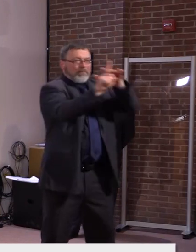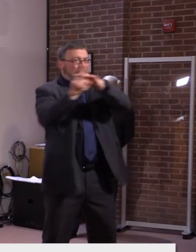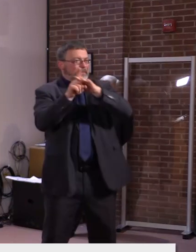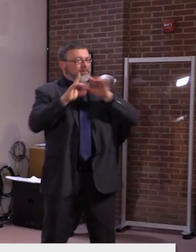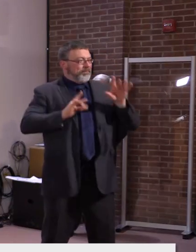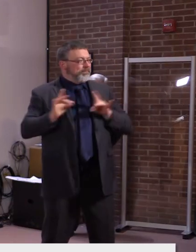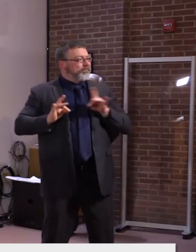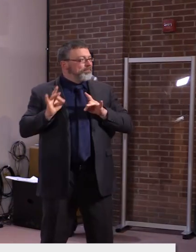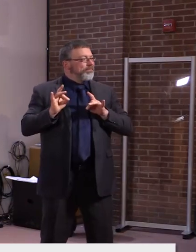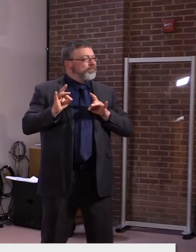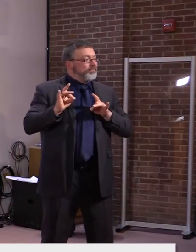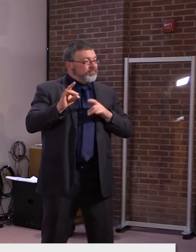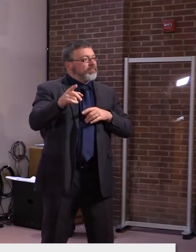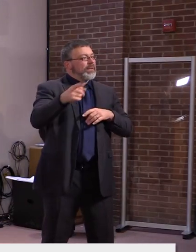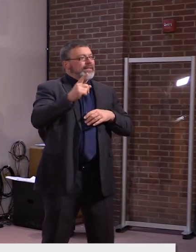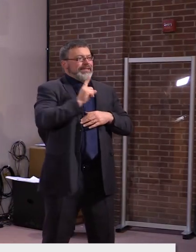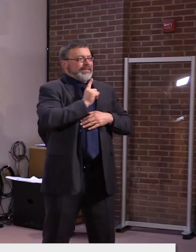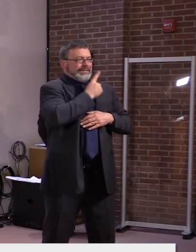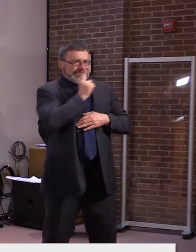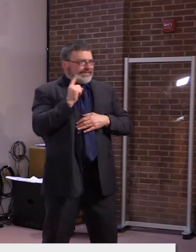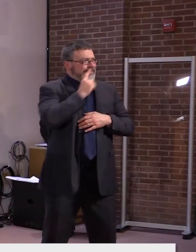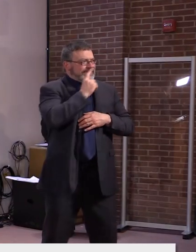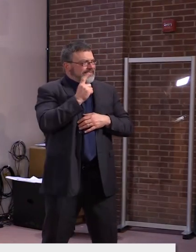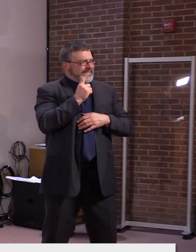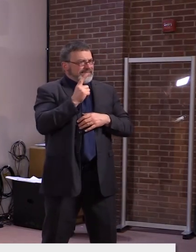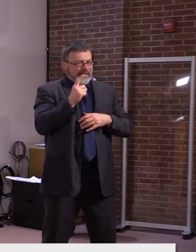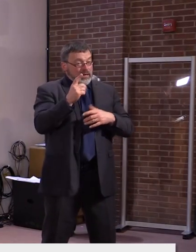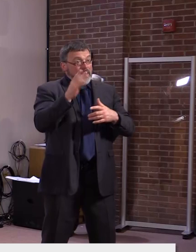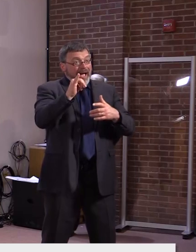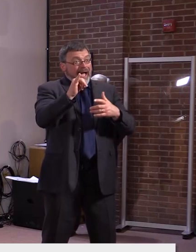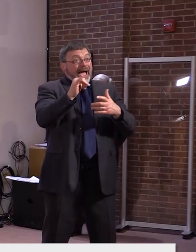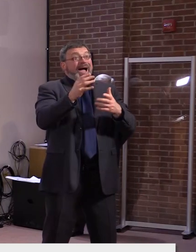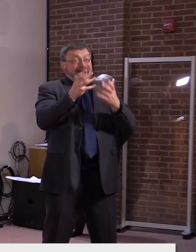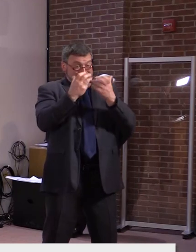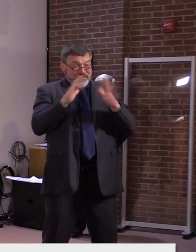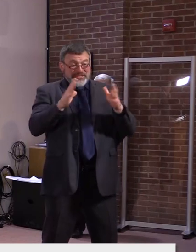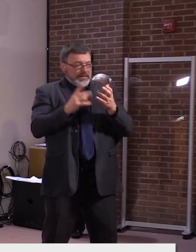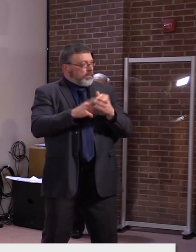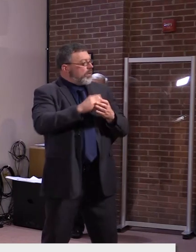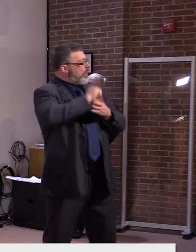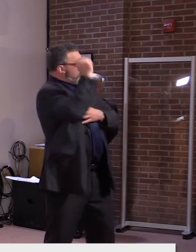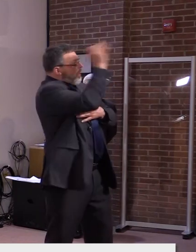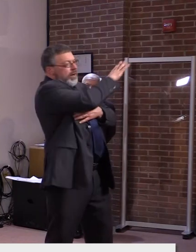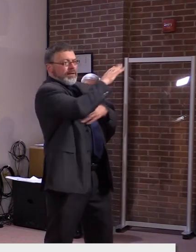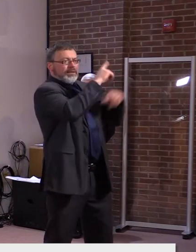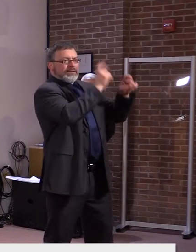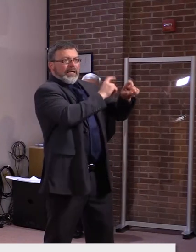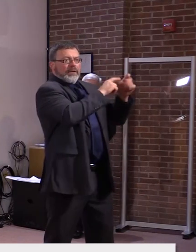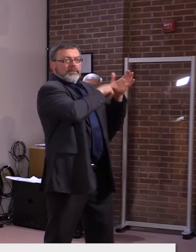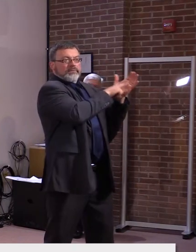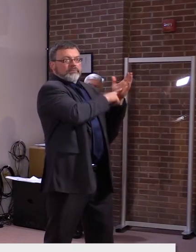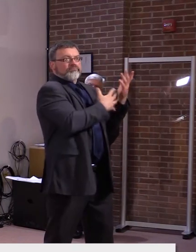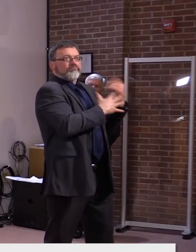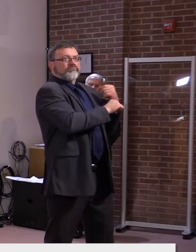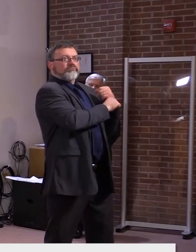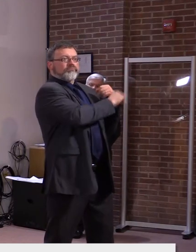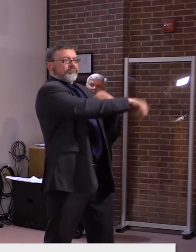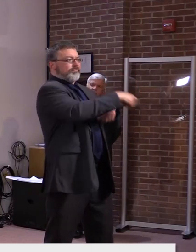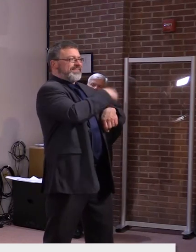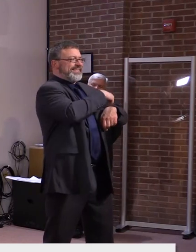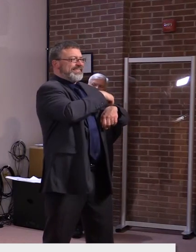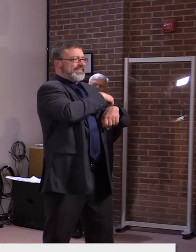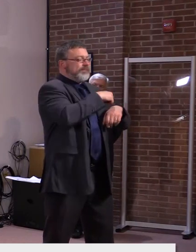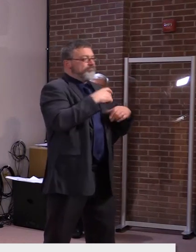PCR tests to the lab. So we decided, and this was in the early phases of designing the Test to Stay process, we decided